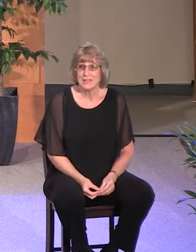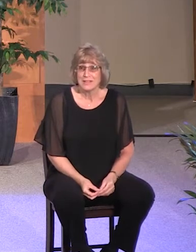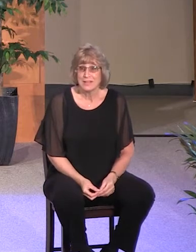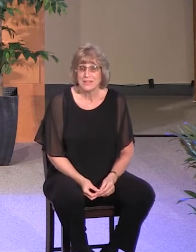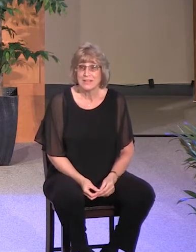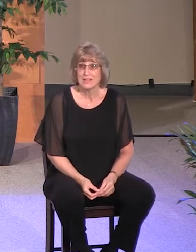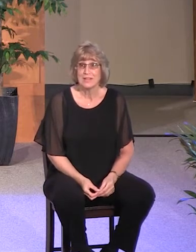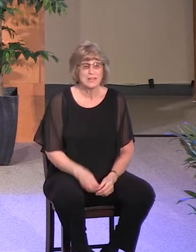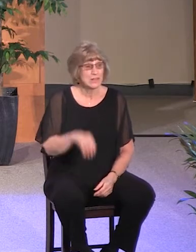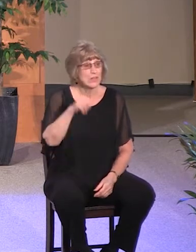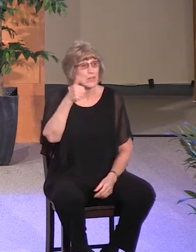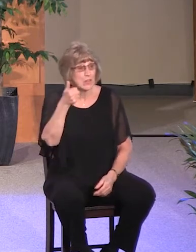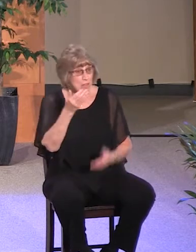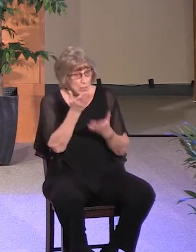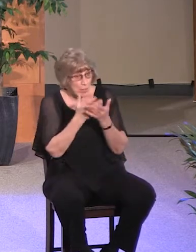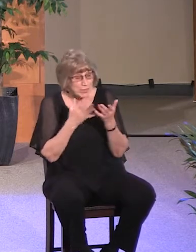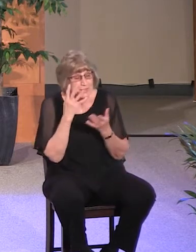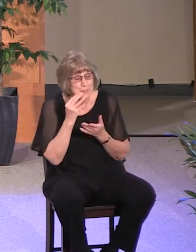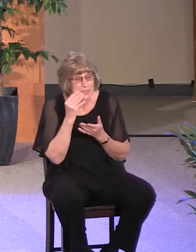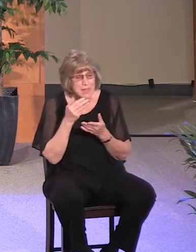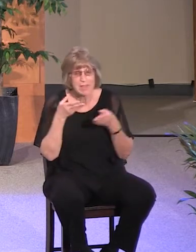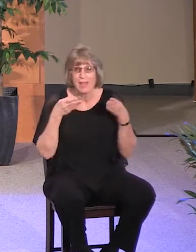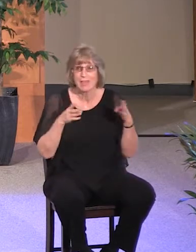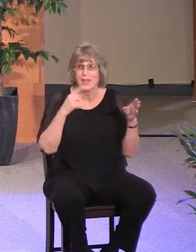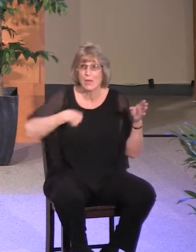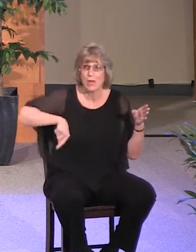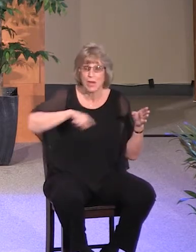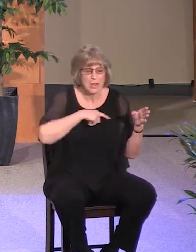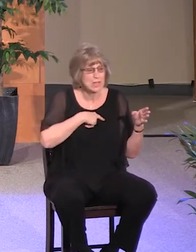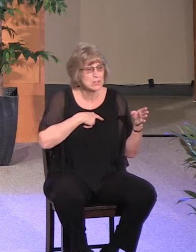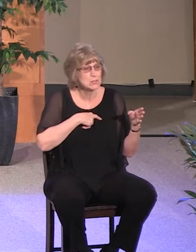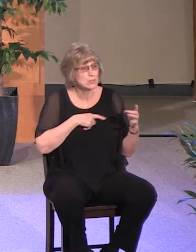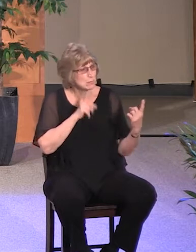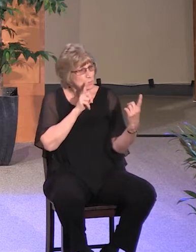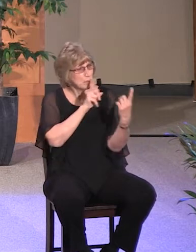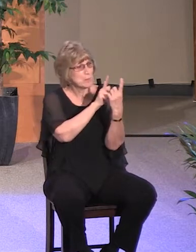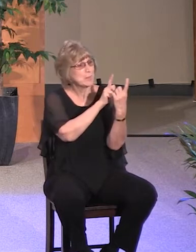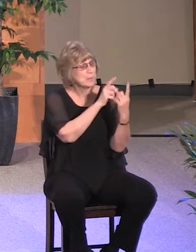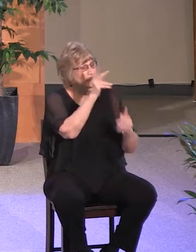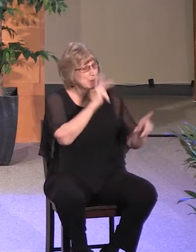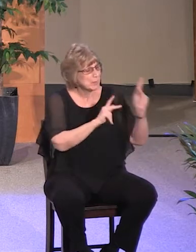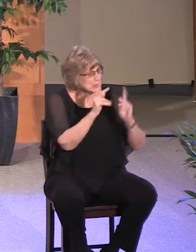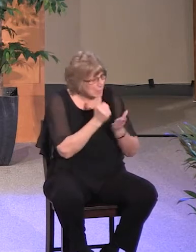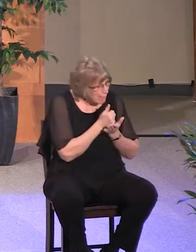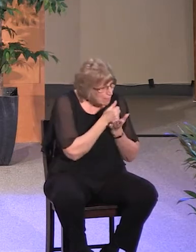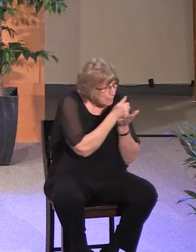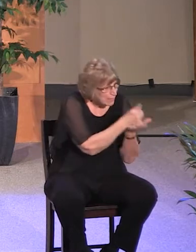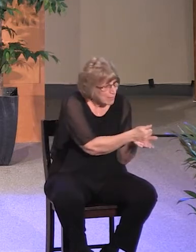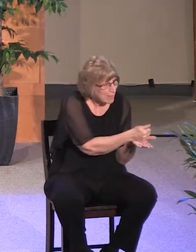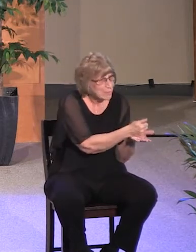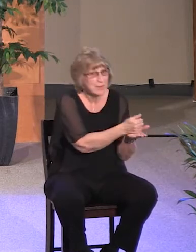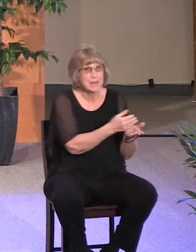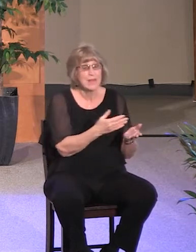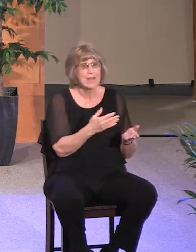But here's the other piece of these experiences. They allow us to meet others where they are and to help them